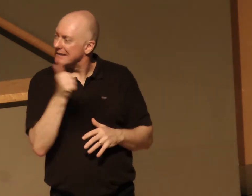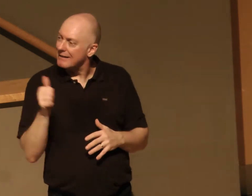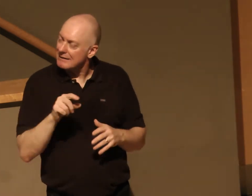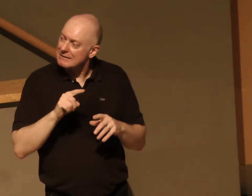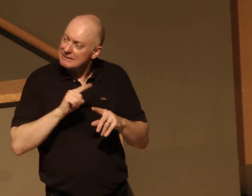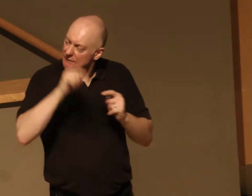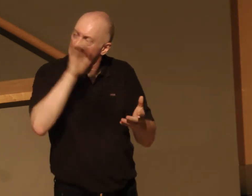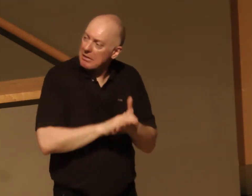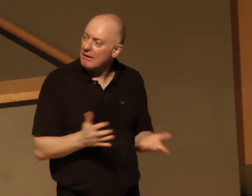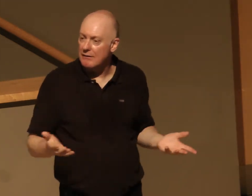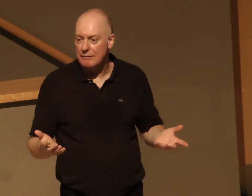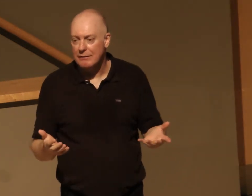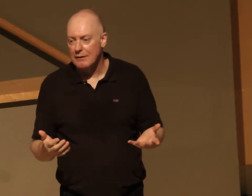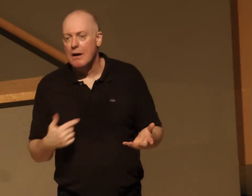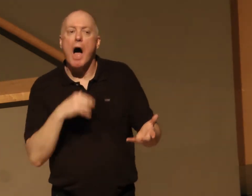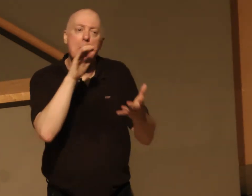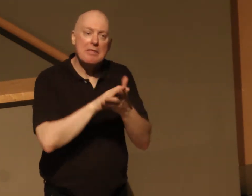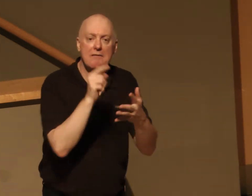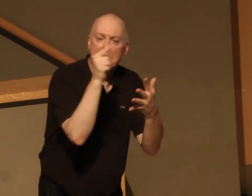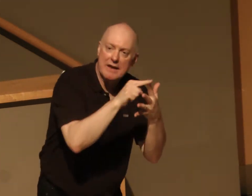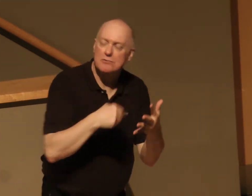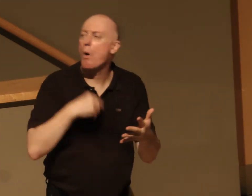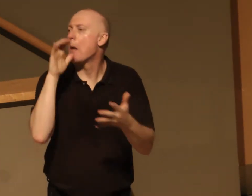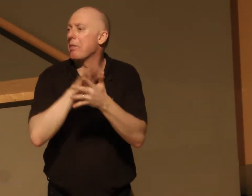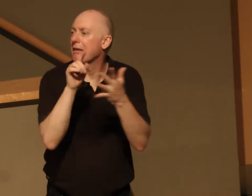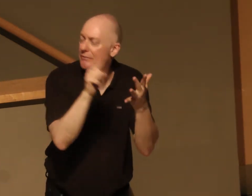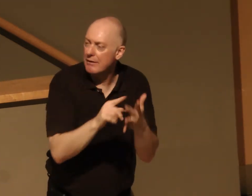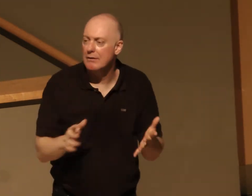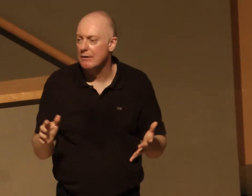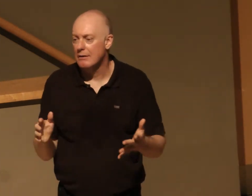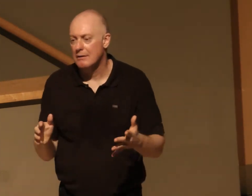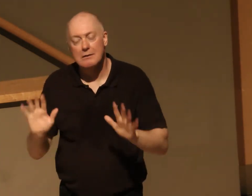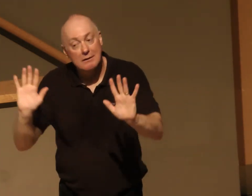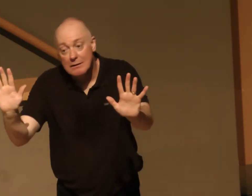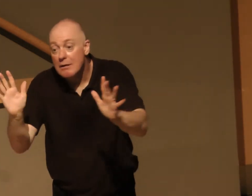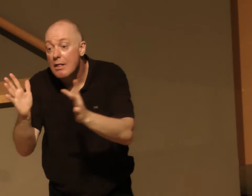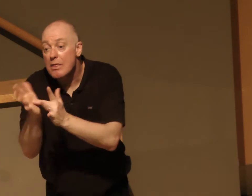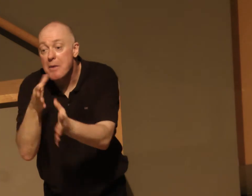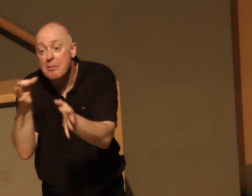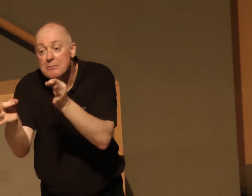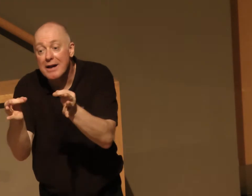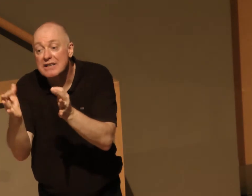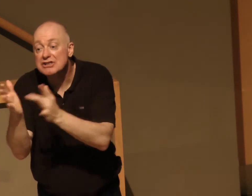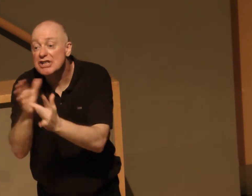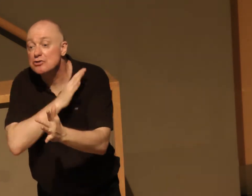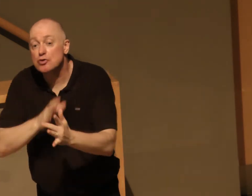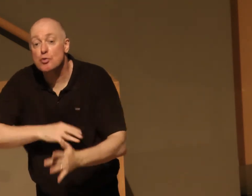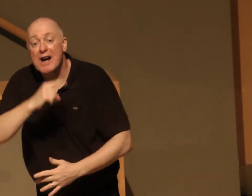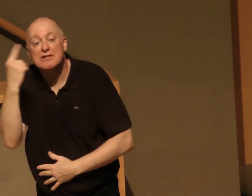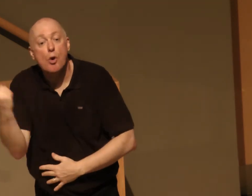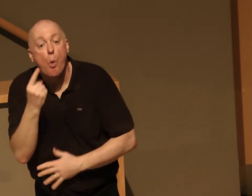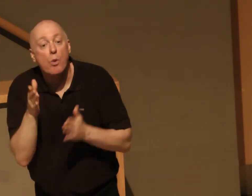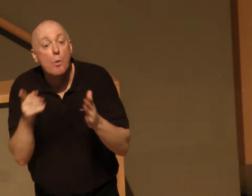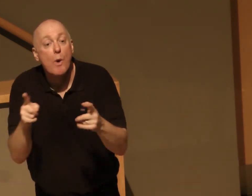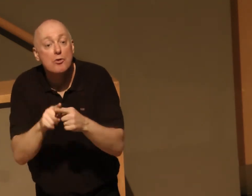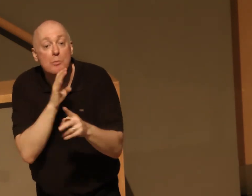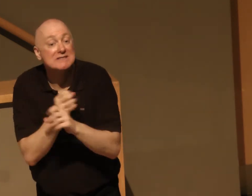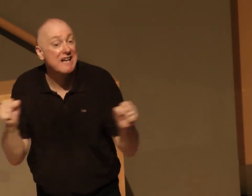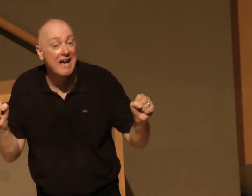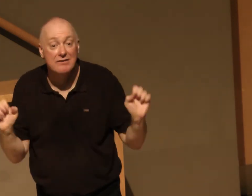or I want to put my faith in this other thing or I want to here's what the Bible tells us Jesus Christ is the only way to be saved and so